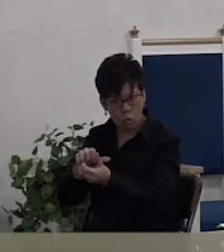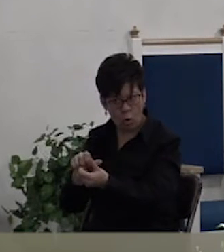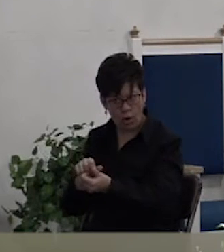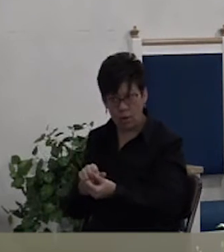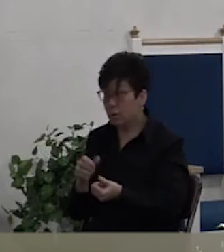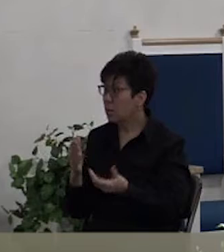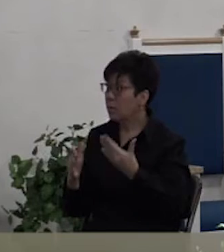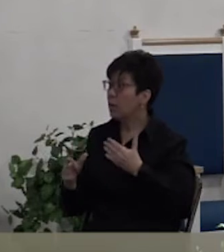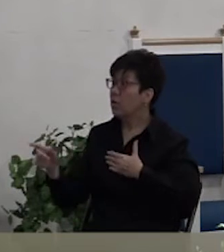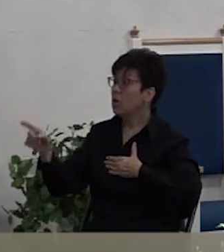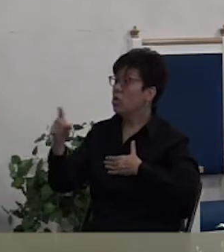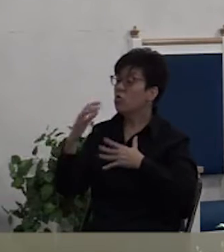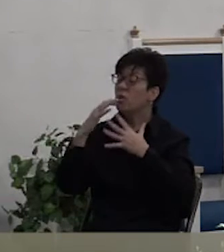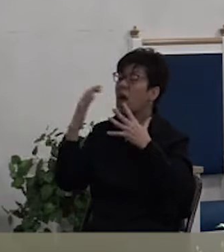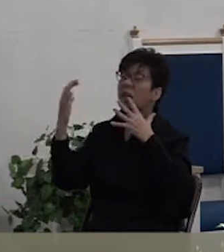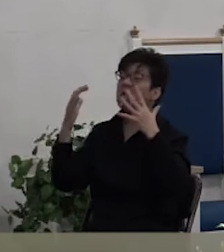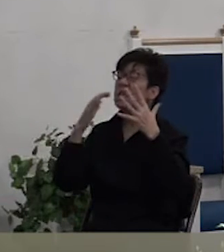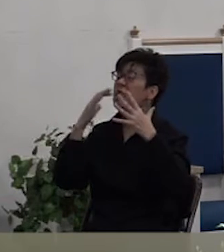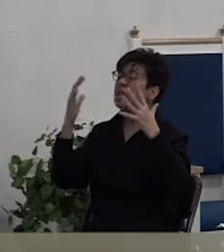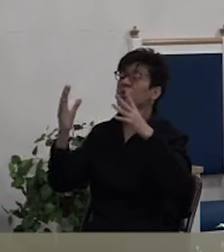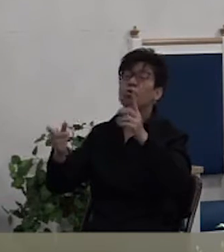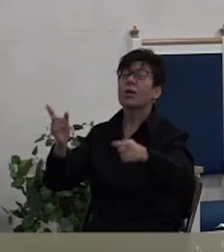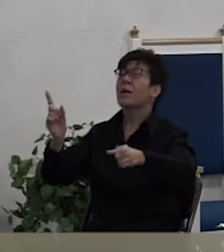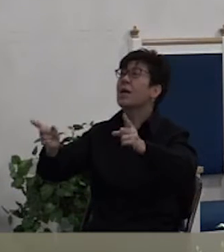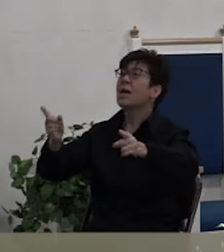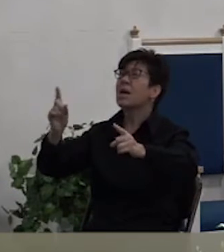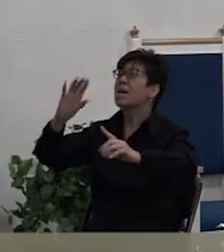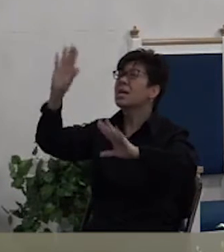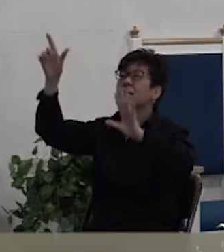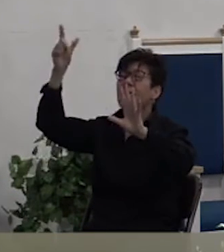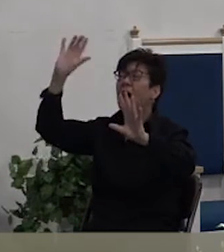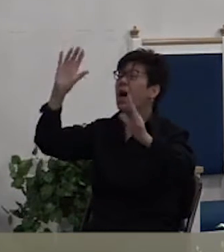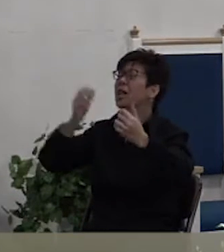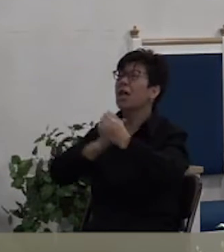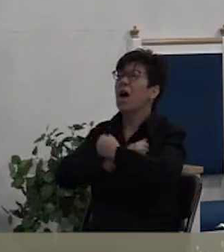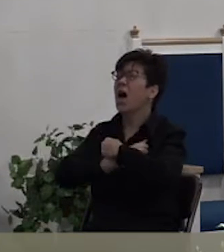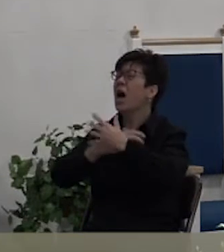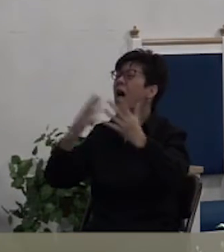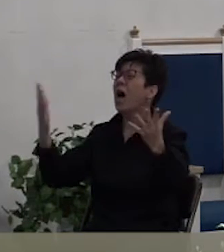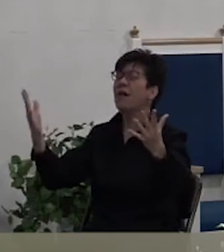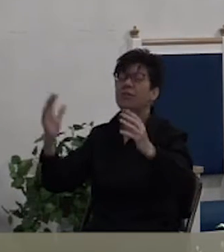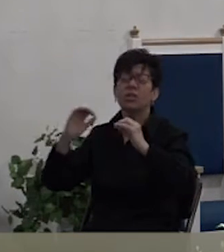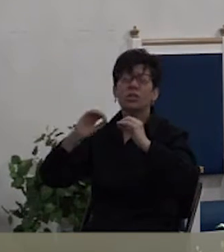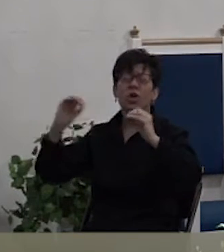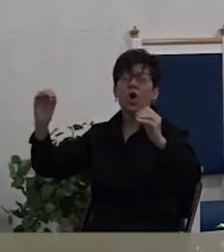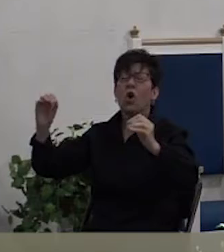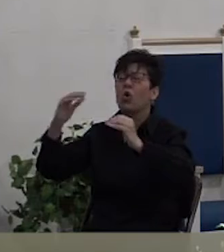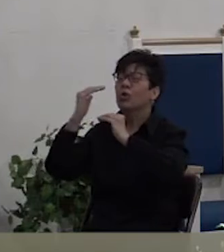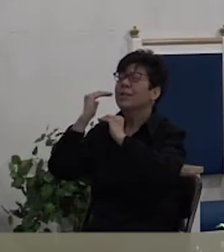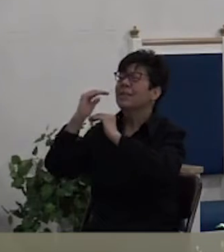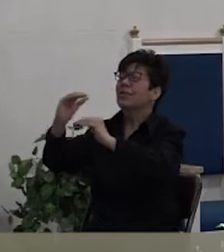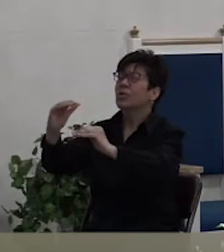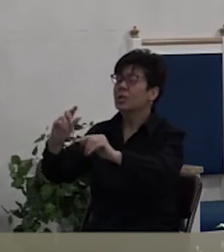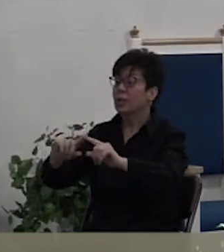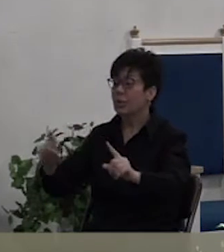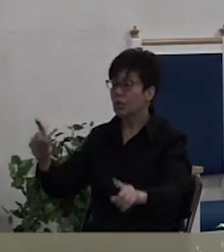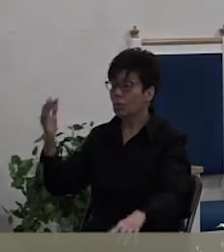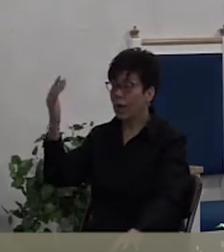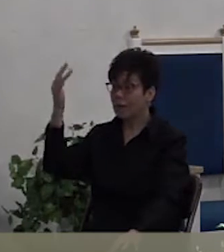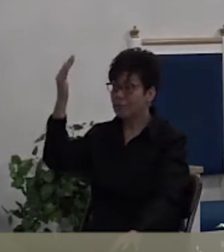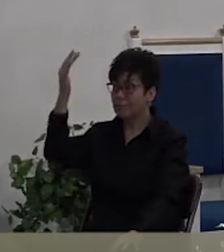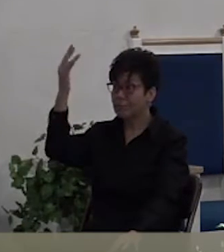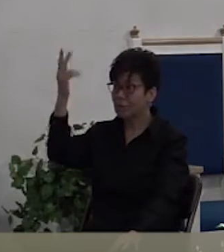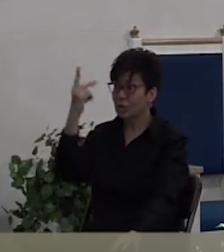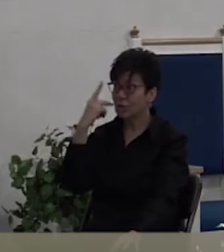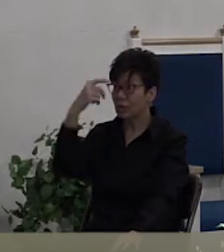You might be yelling and claiming and screaming and hollering, God's love is unconditional. But you wait until you face